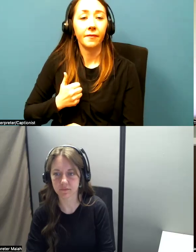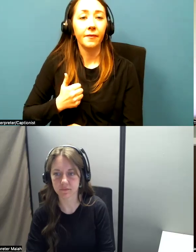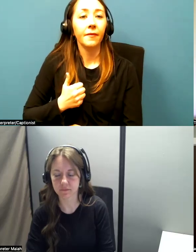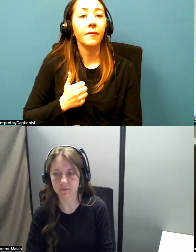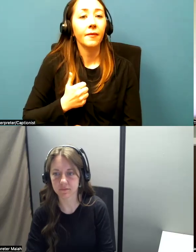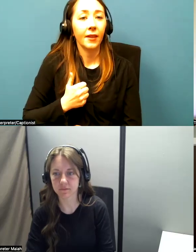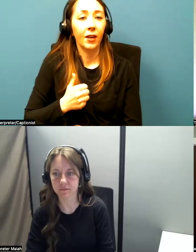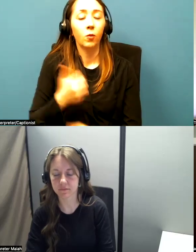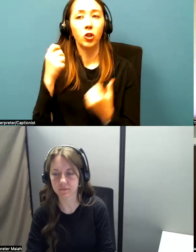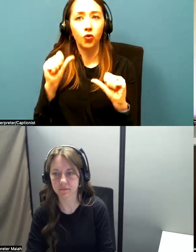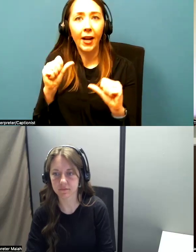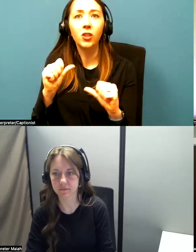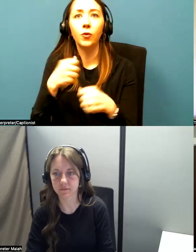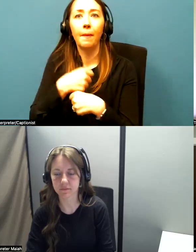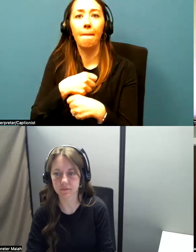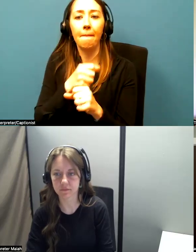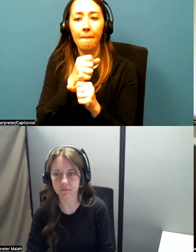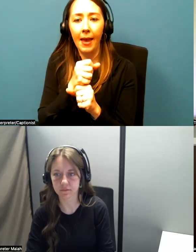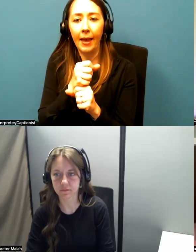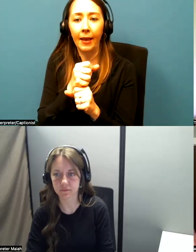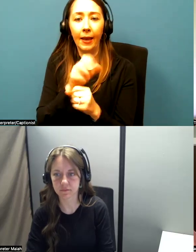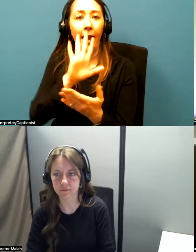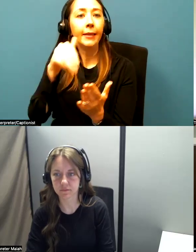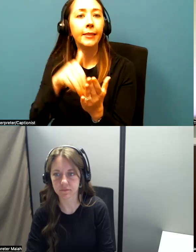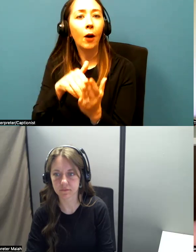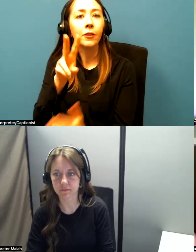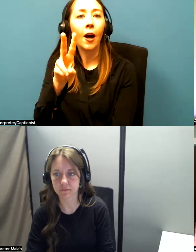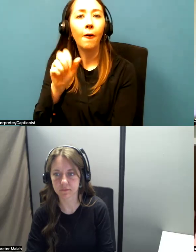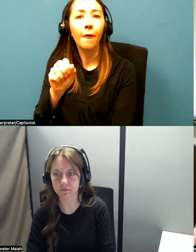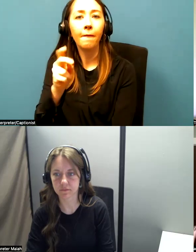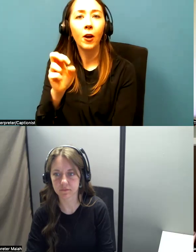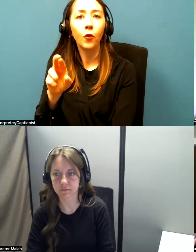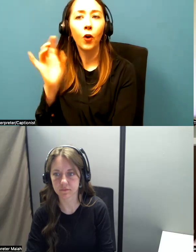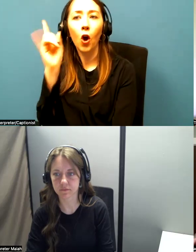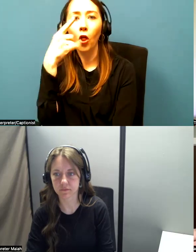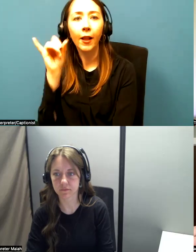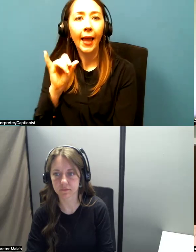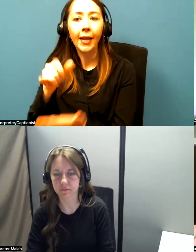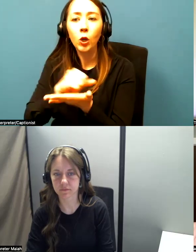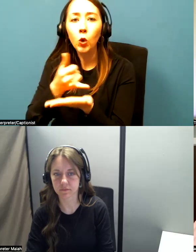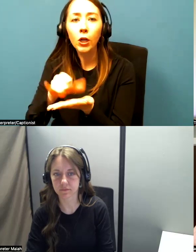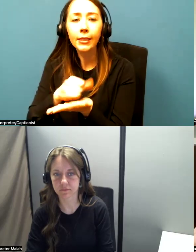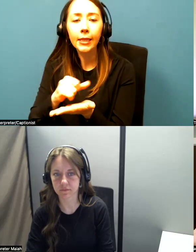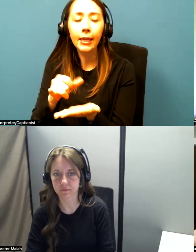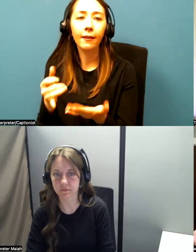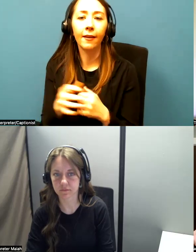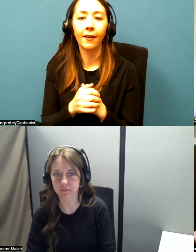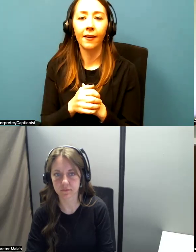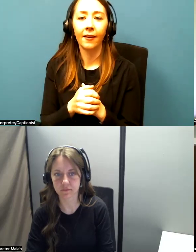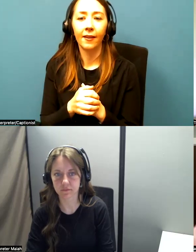and we're trying to make downtown Vancouver look like New York City.